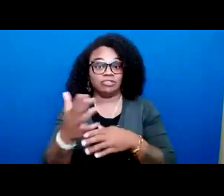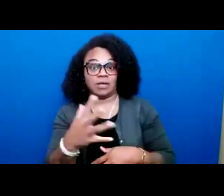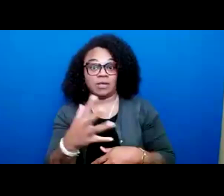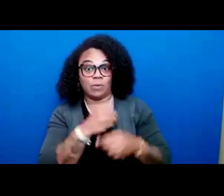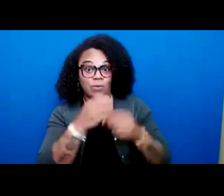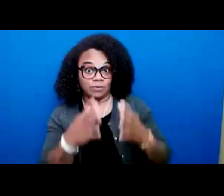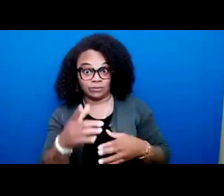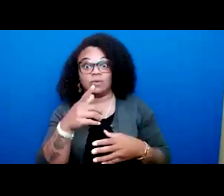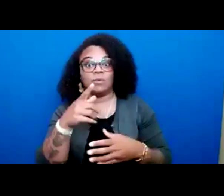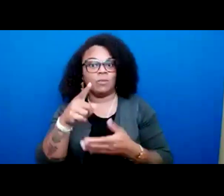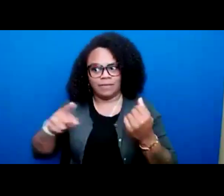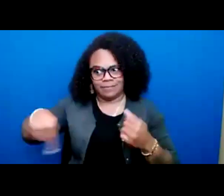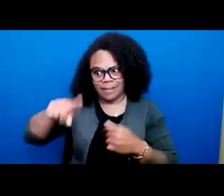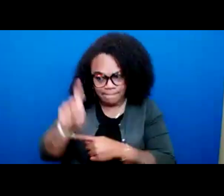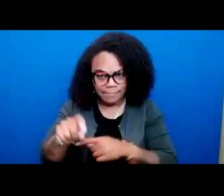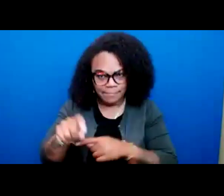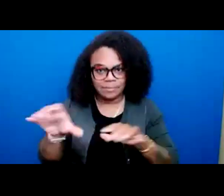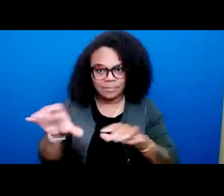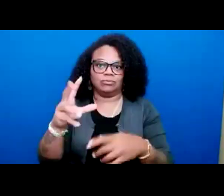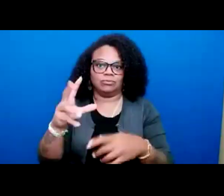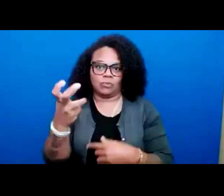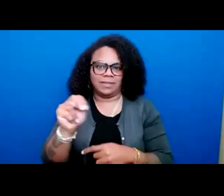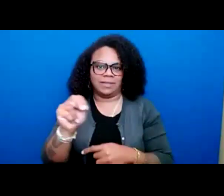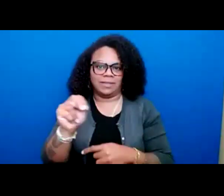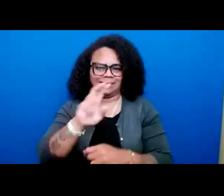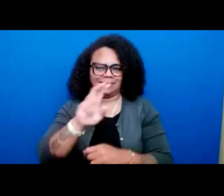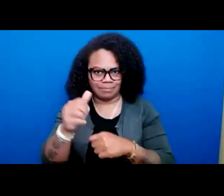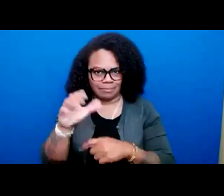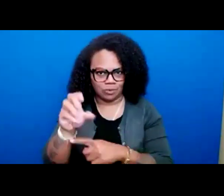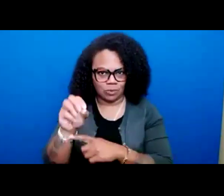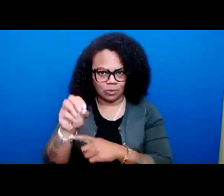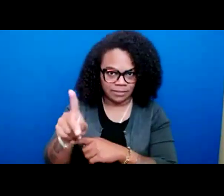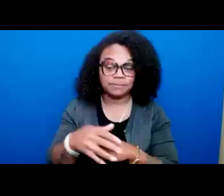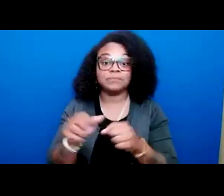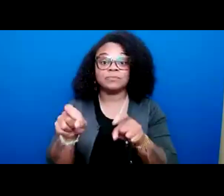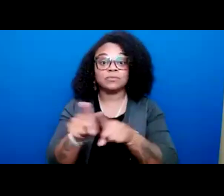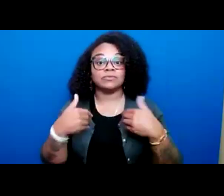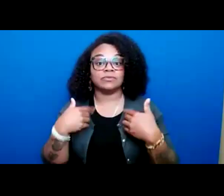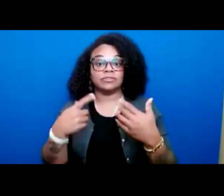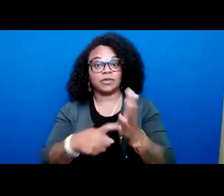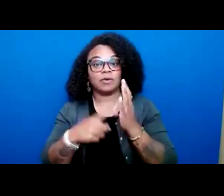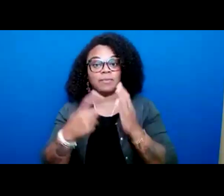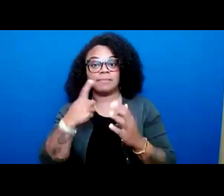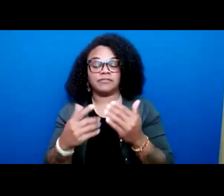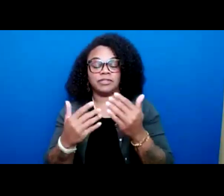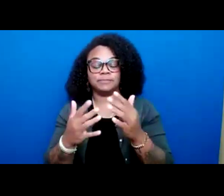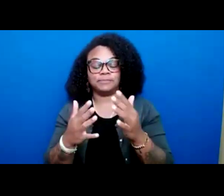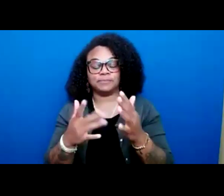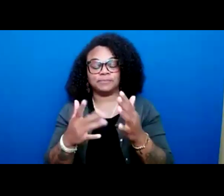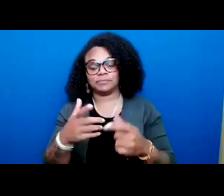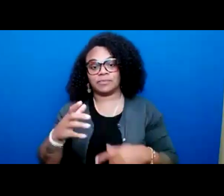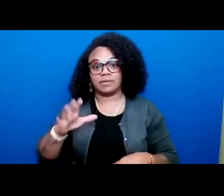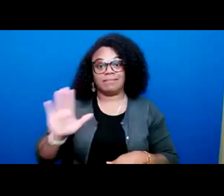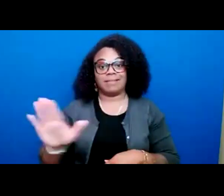when they set up a corporation. There's often requirements for boards of